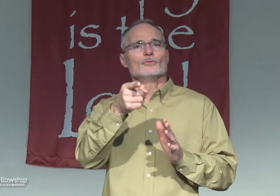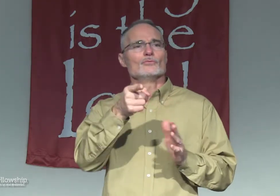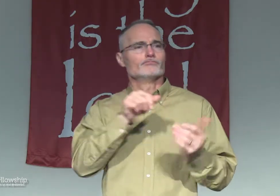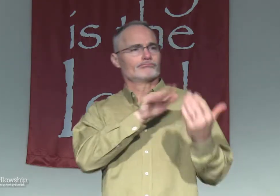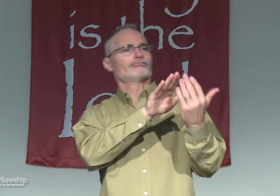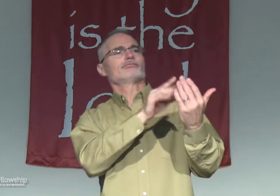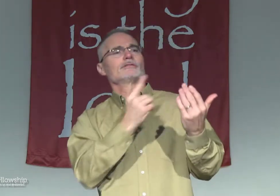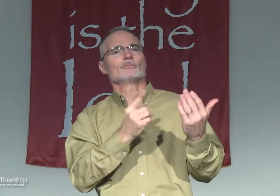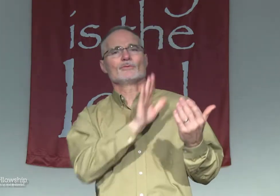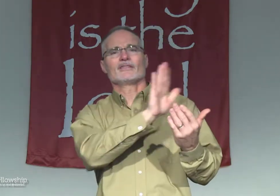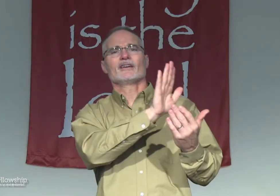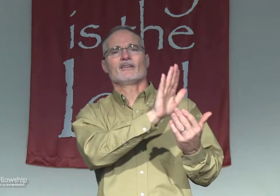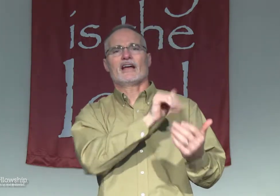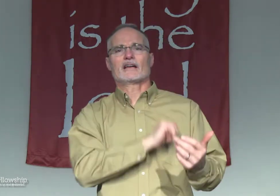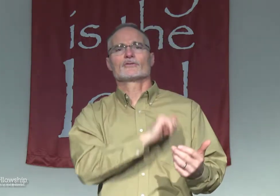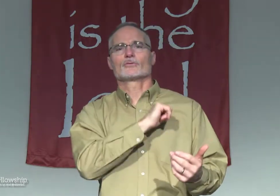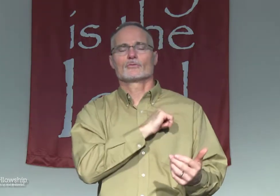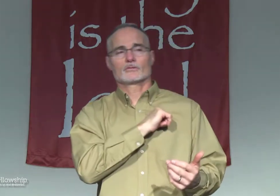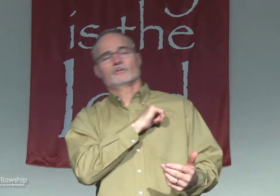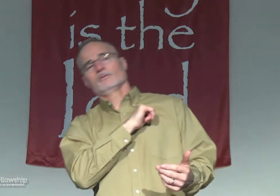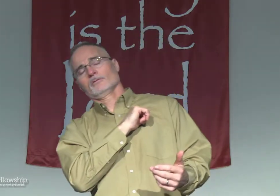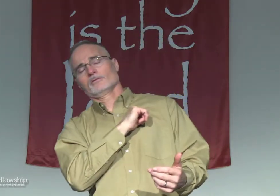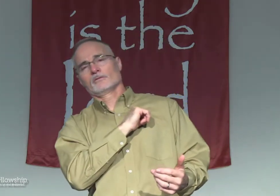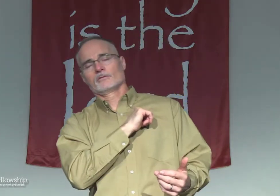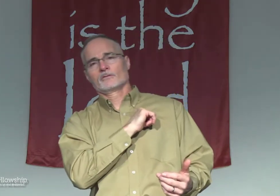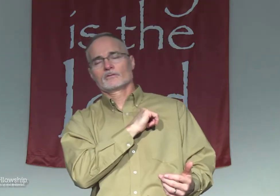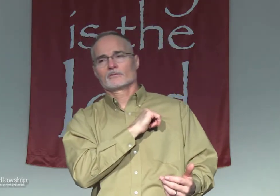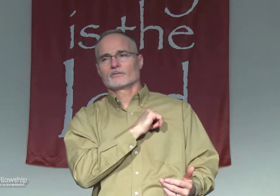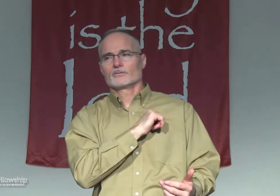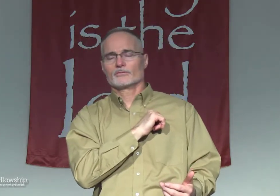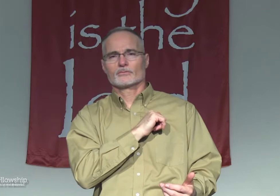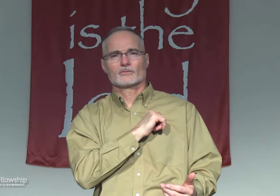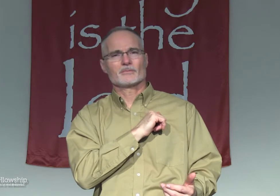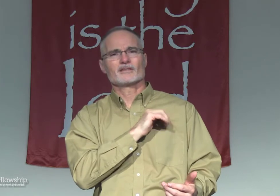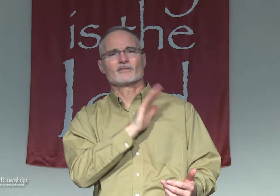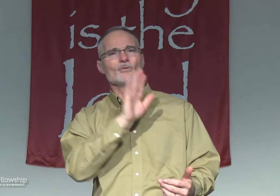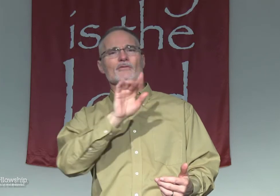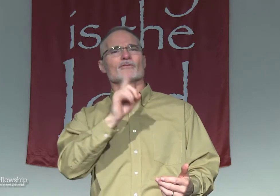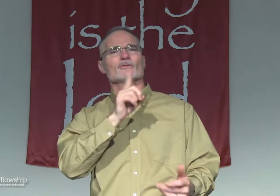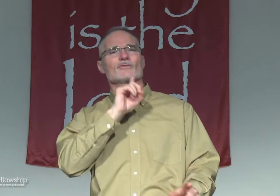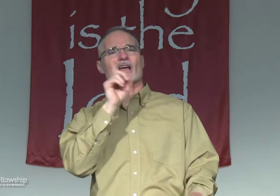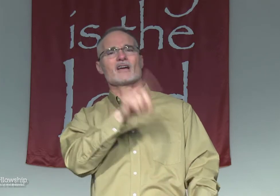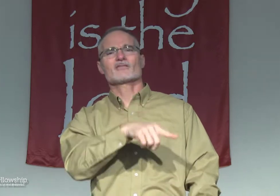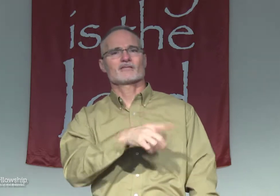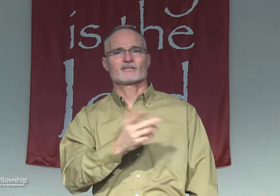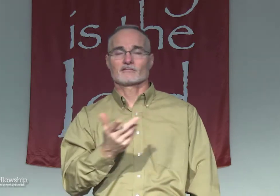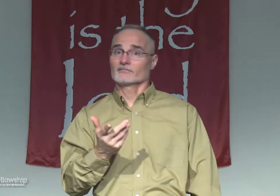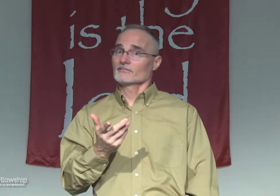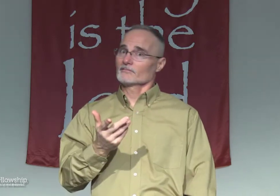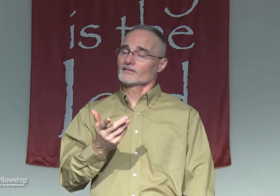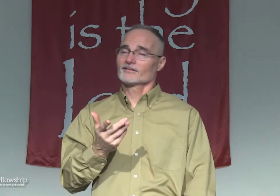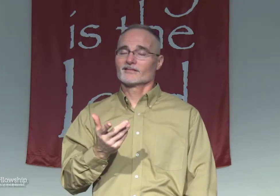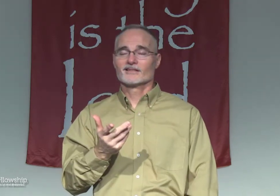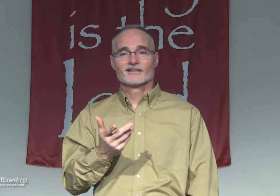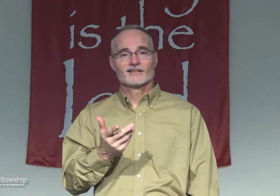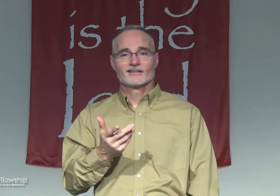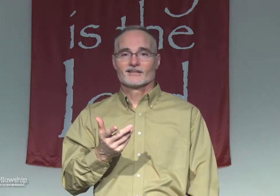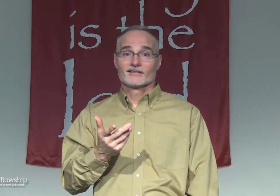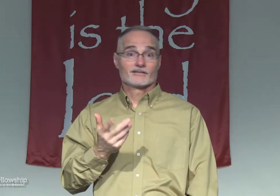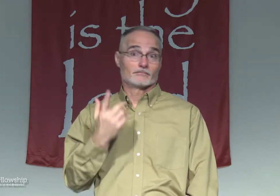I mean, just a simple everyday example. You face someone with an attitude, and your first reaction is